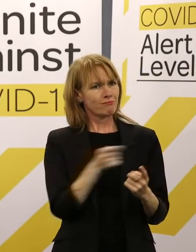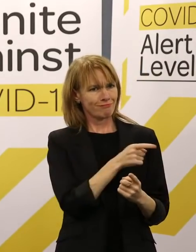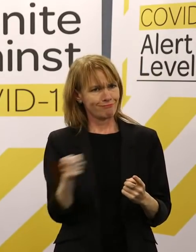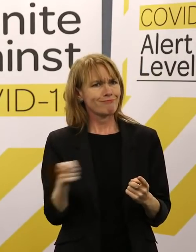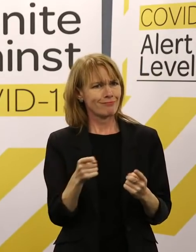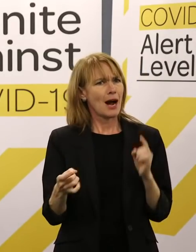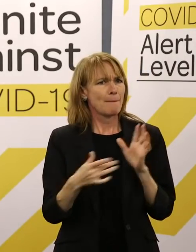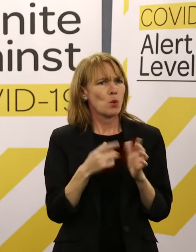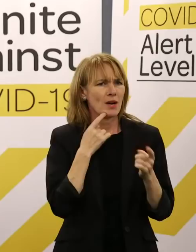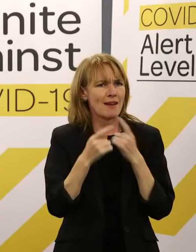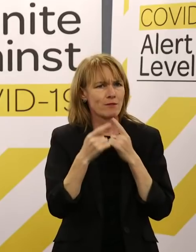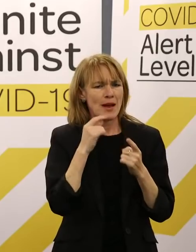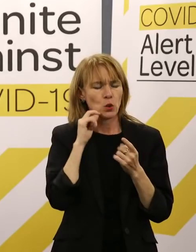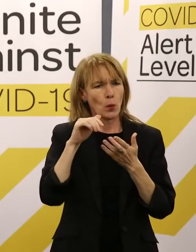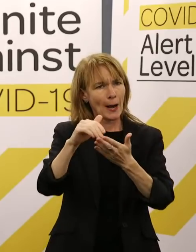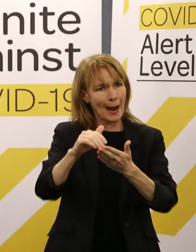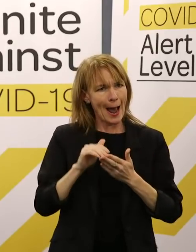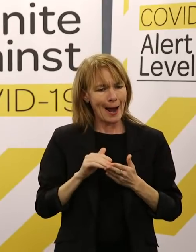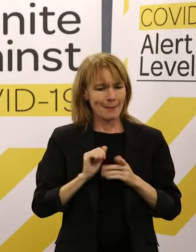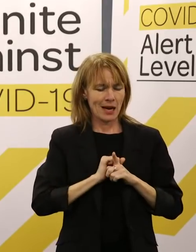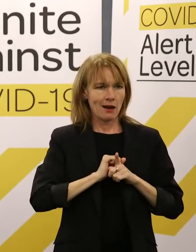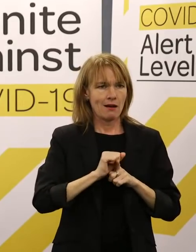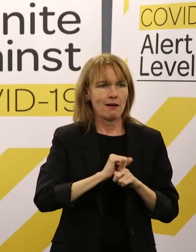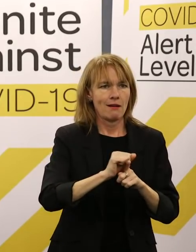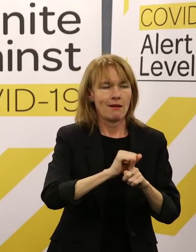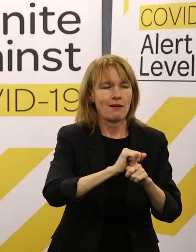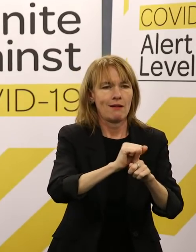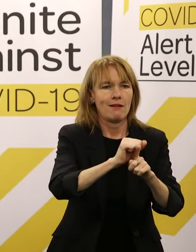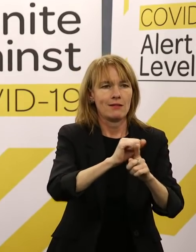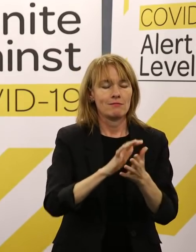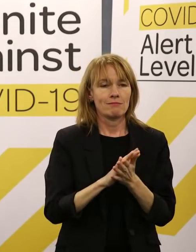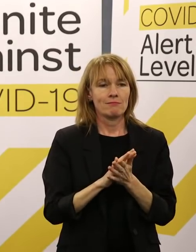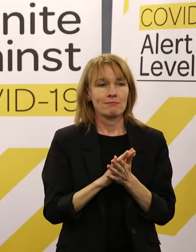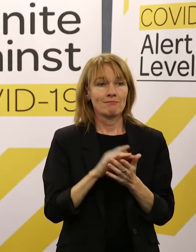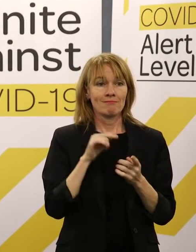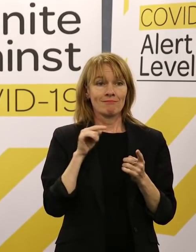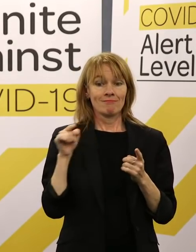the broader review that was commissioned by